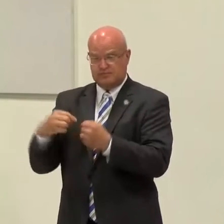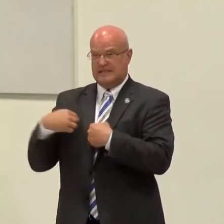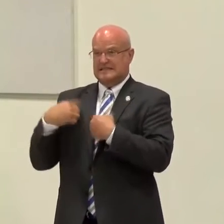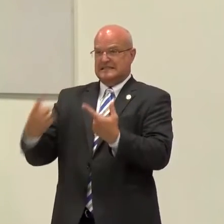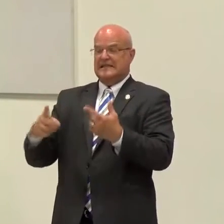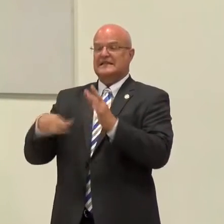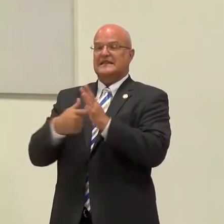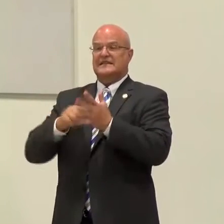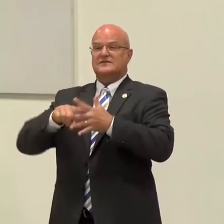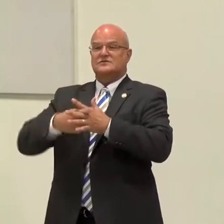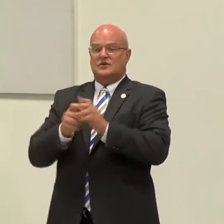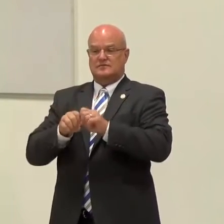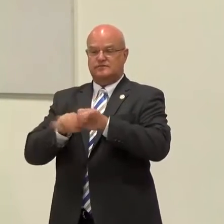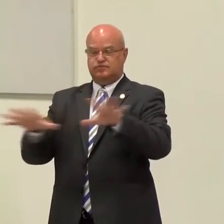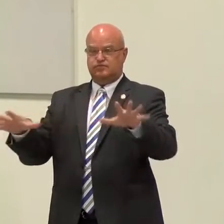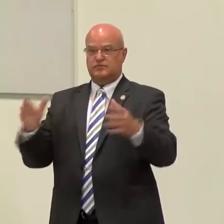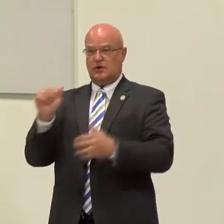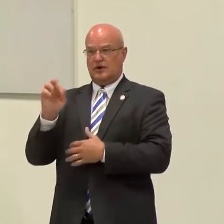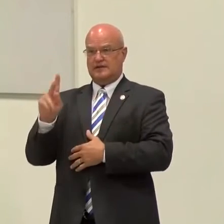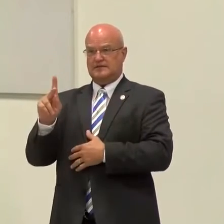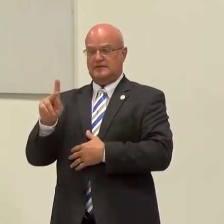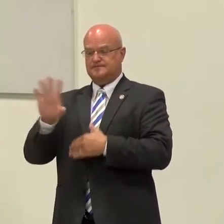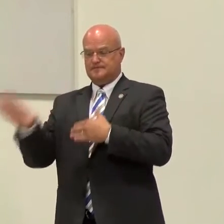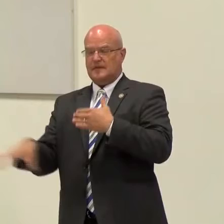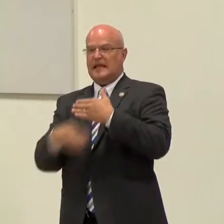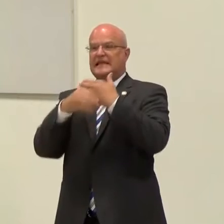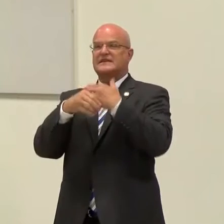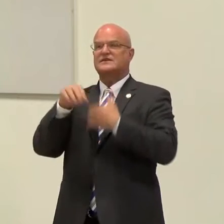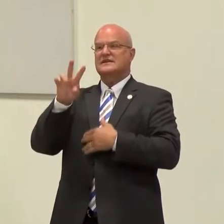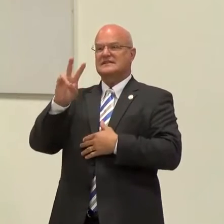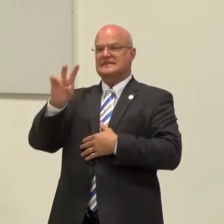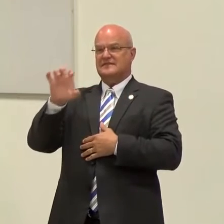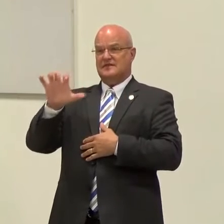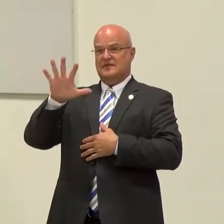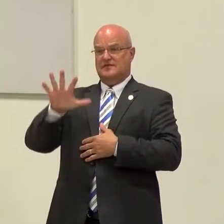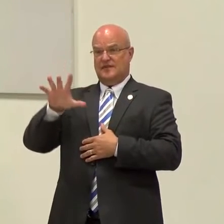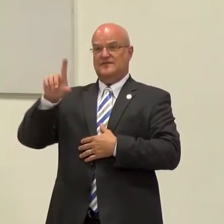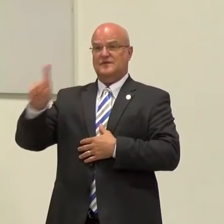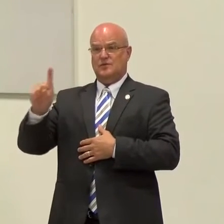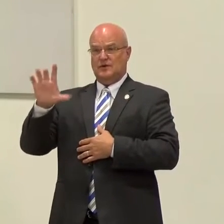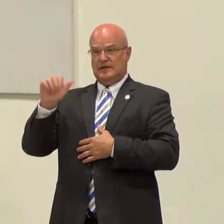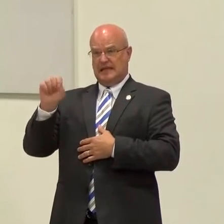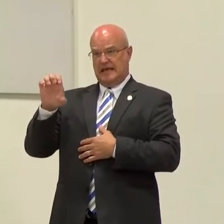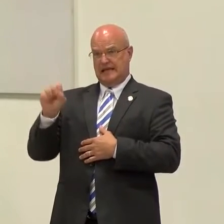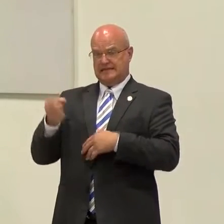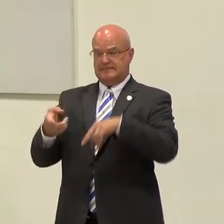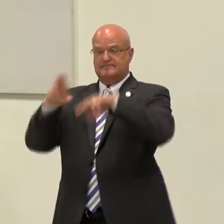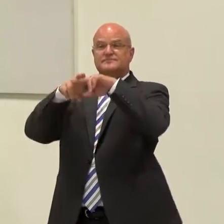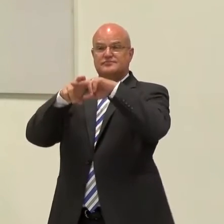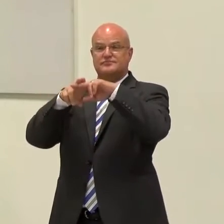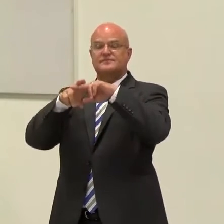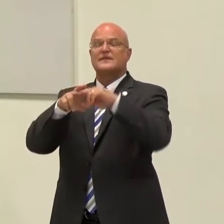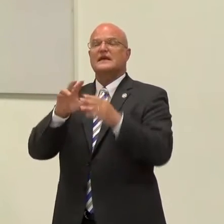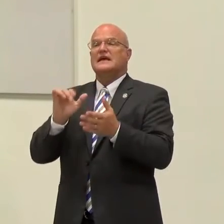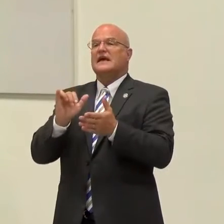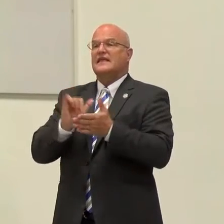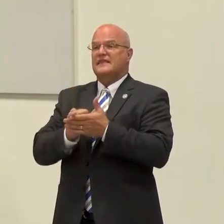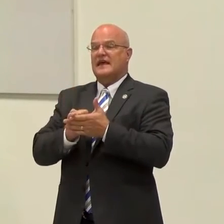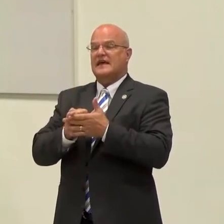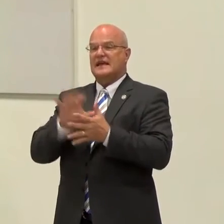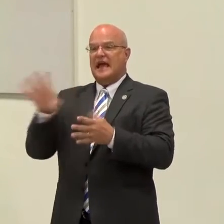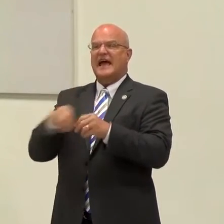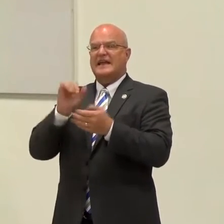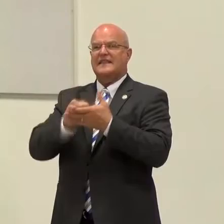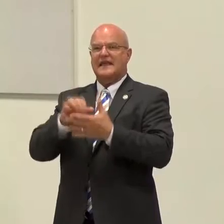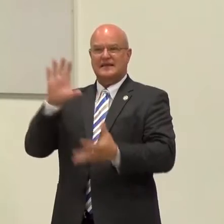since the pandemic started. We have an additional 751 cases that is